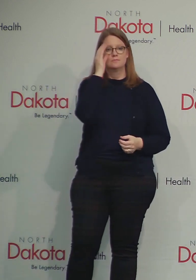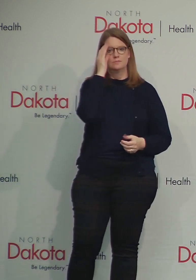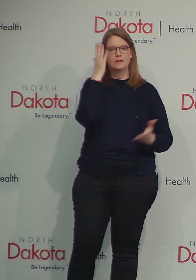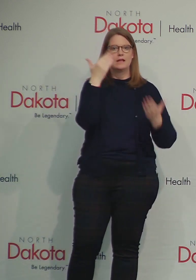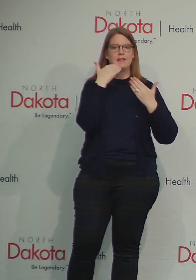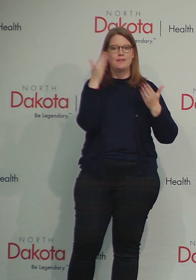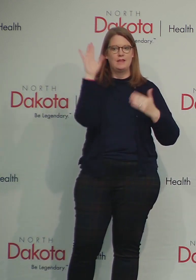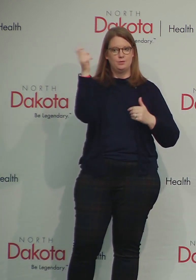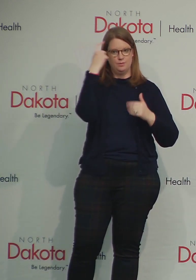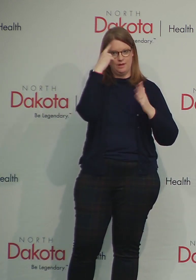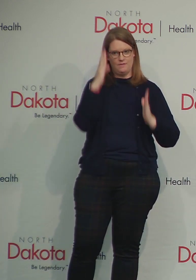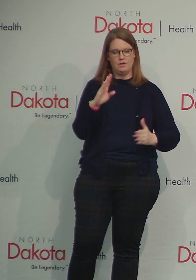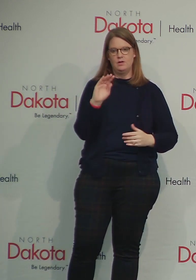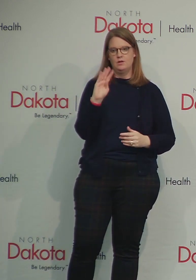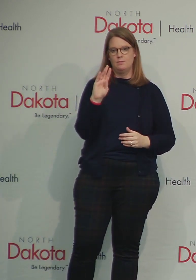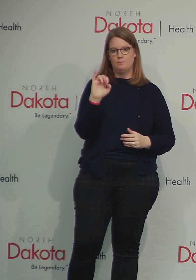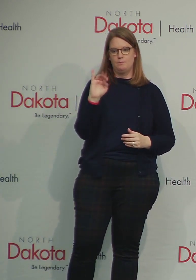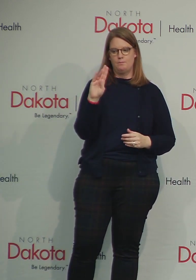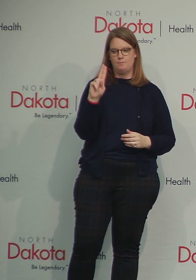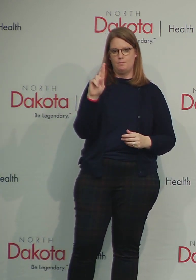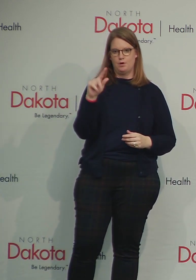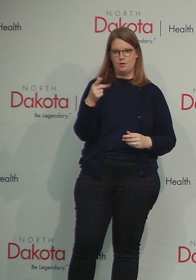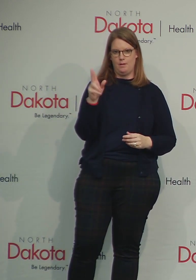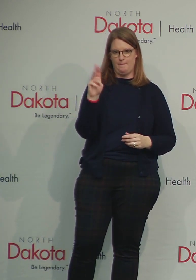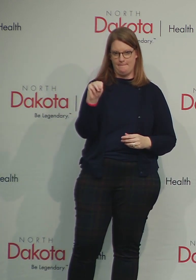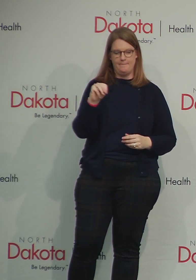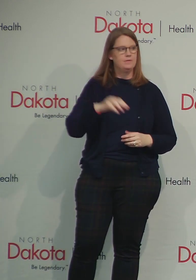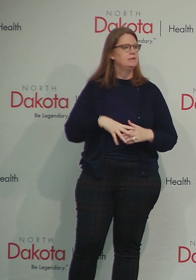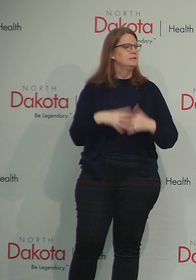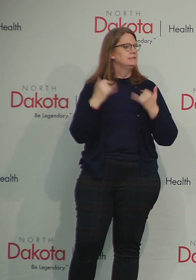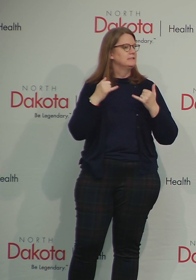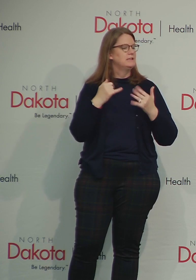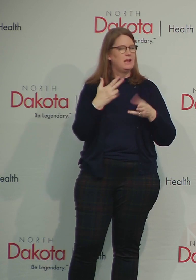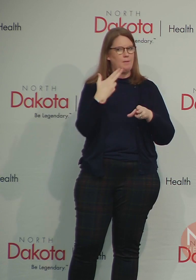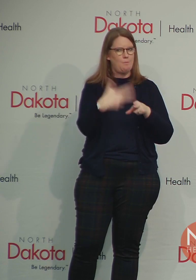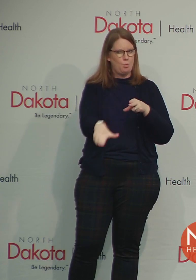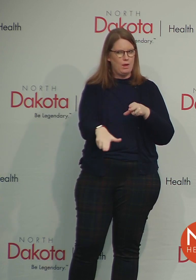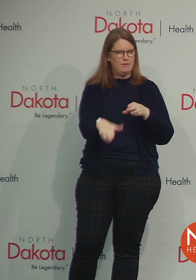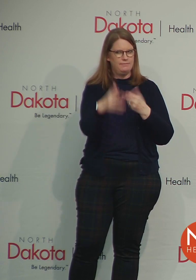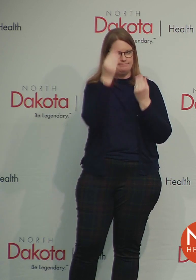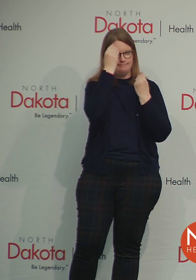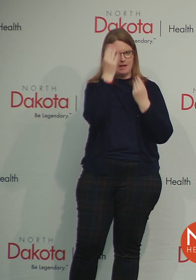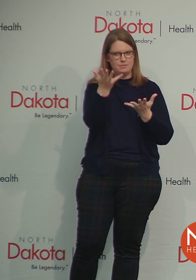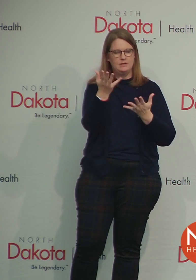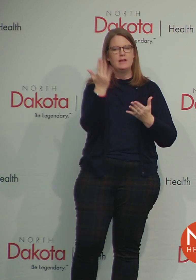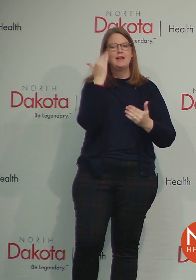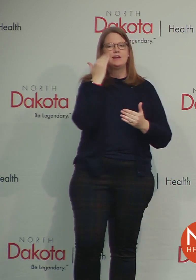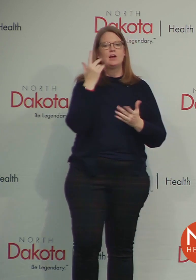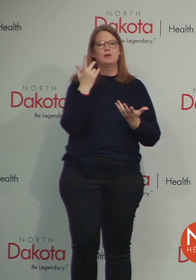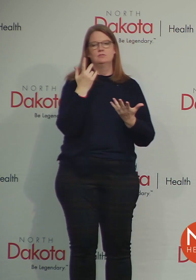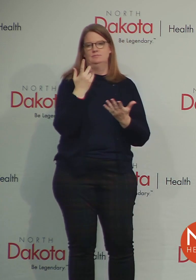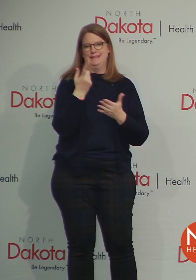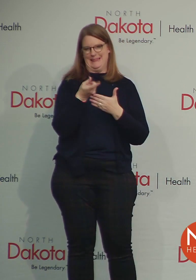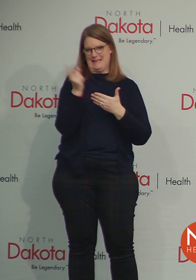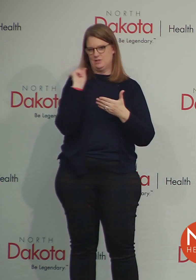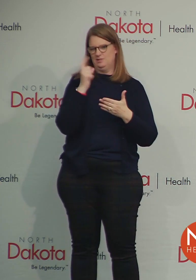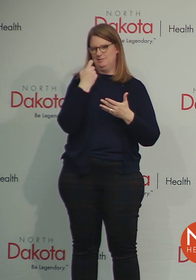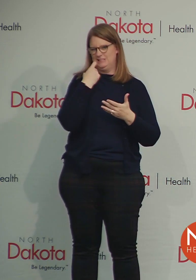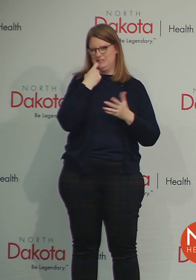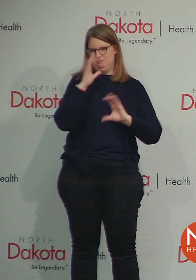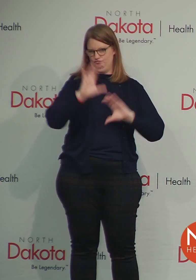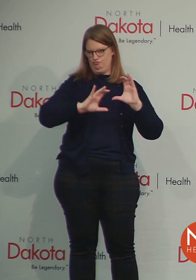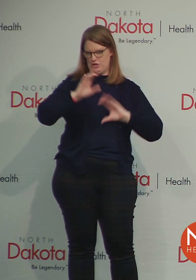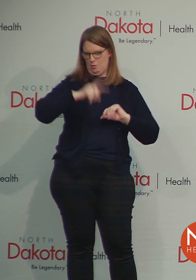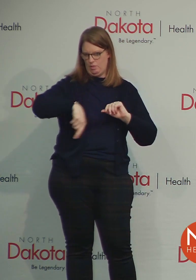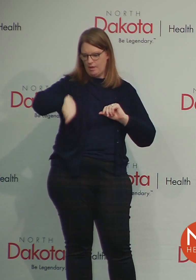Thank you, Governor Burgum. So today I just wanted to provide a brief update. I know I just chatted with all of you last week, but